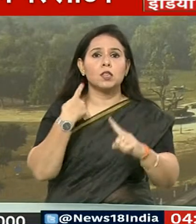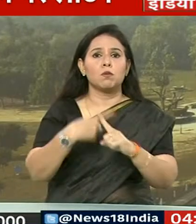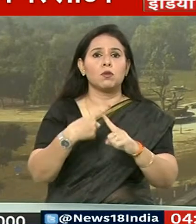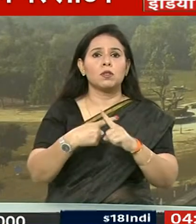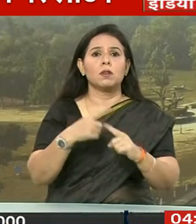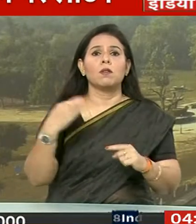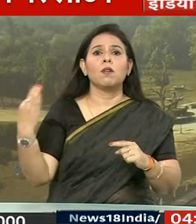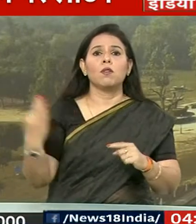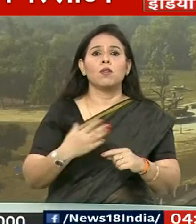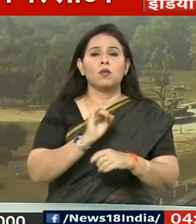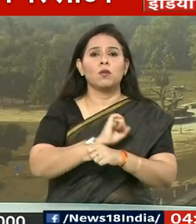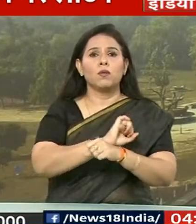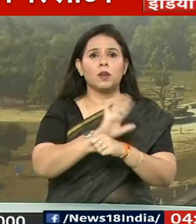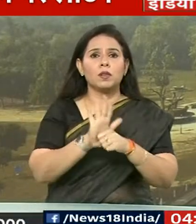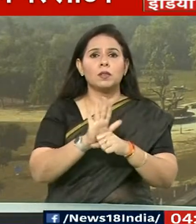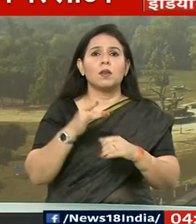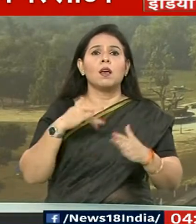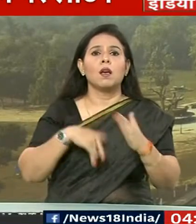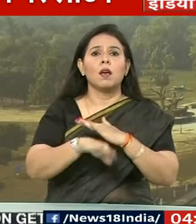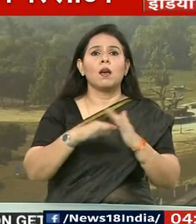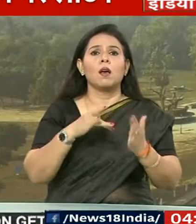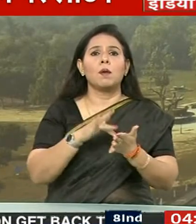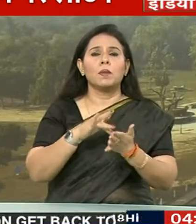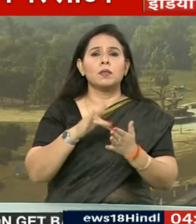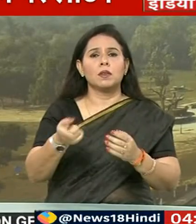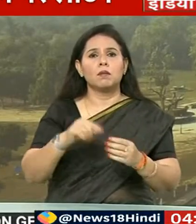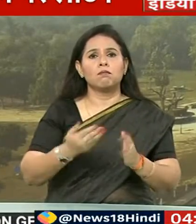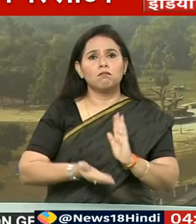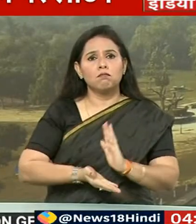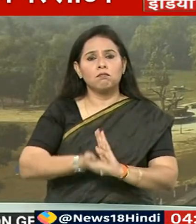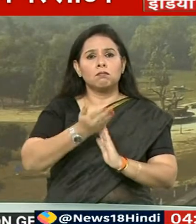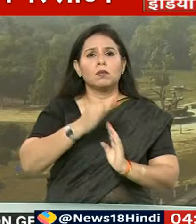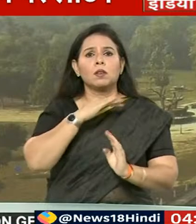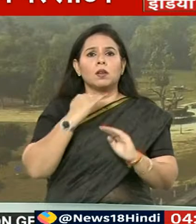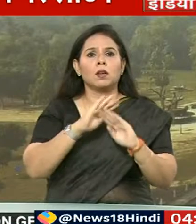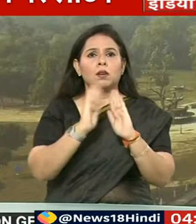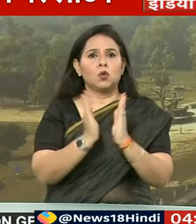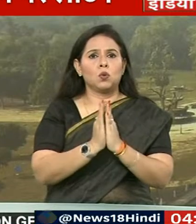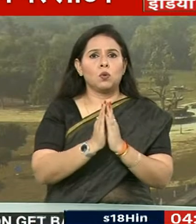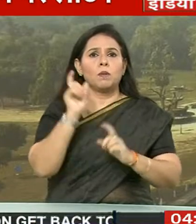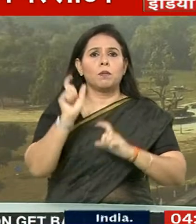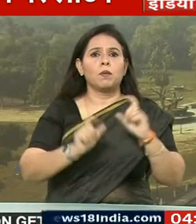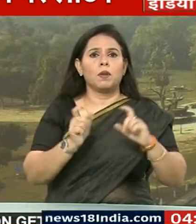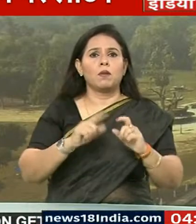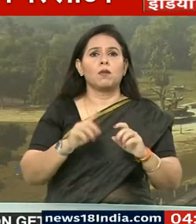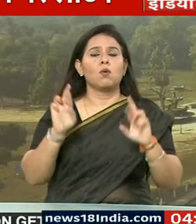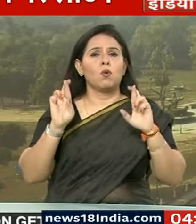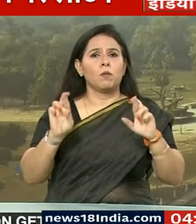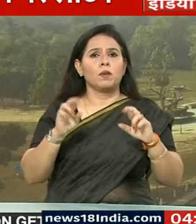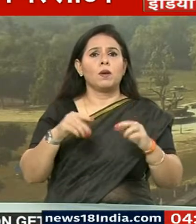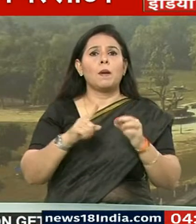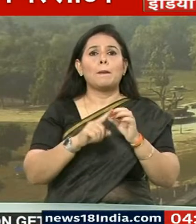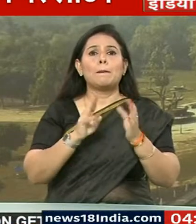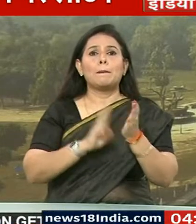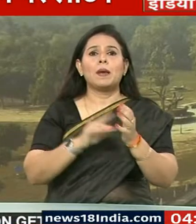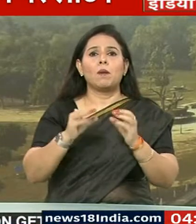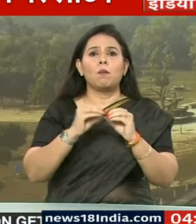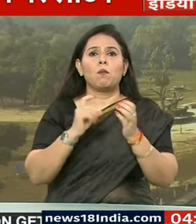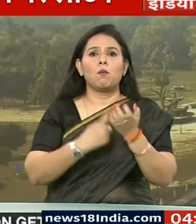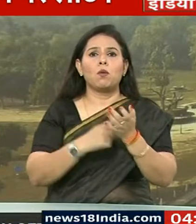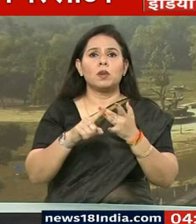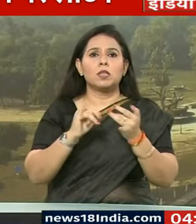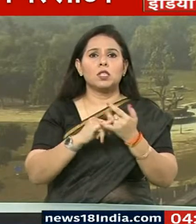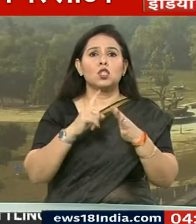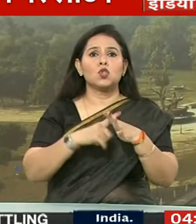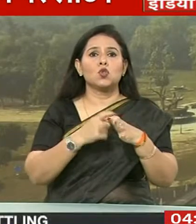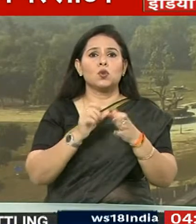after testing positive for coronavirus. Amidst relentless rising death toll, people only hope that Prime Minister Boris